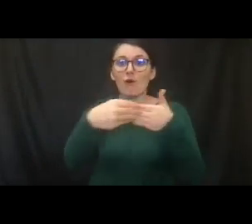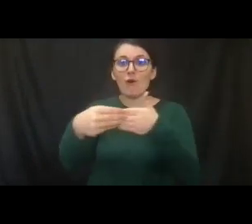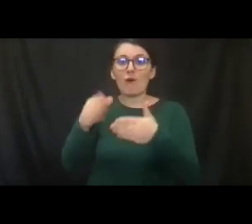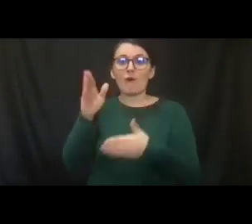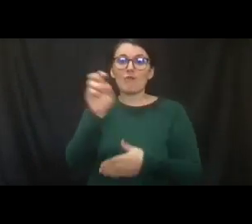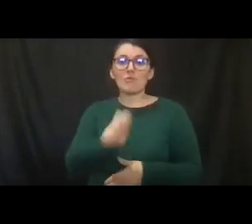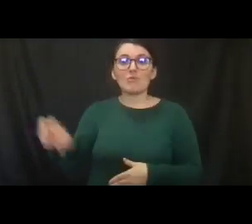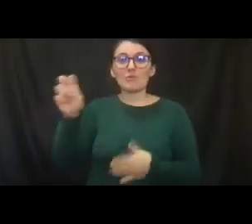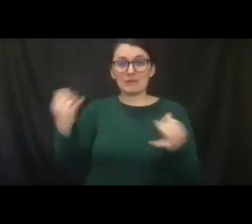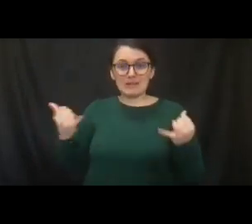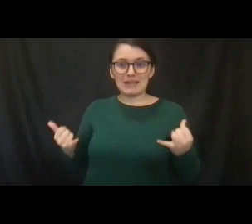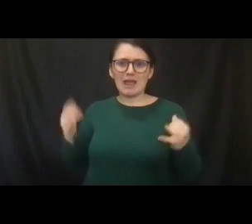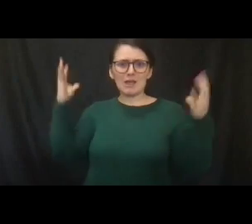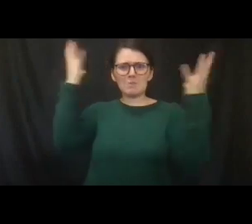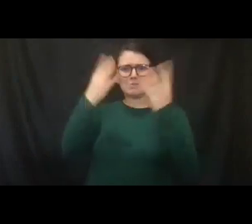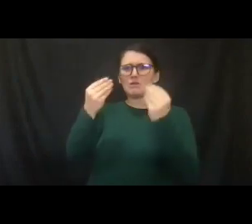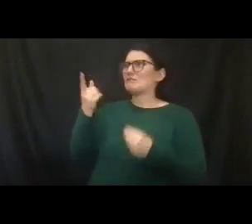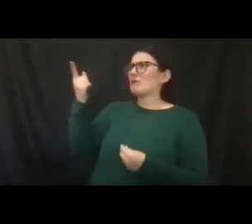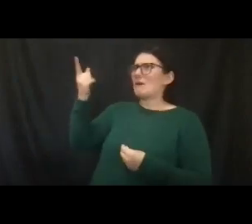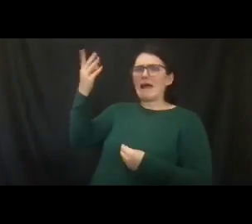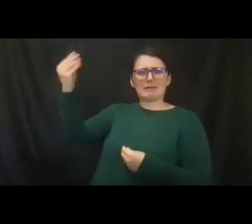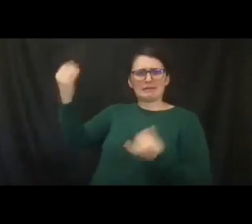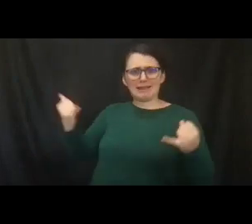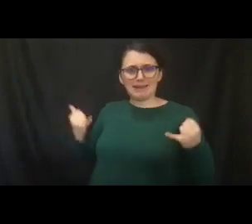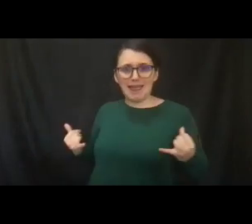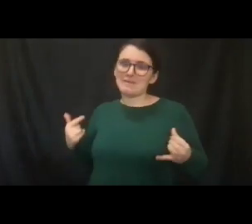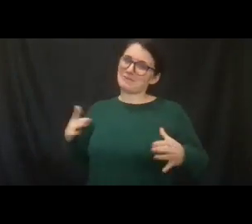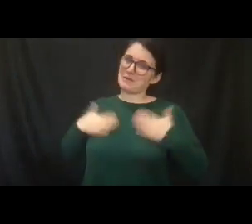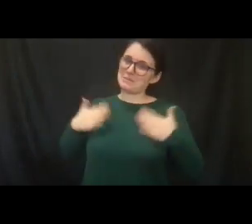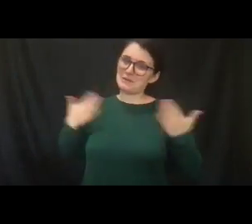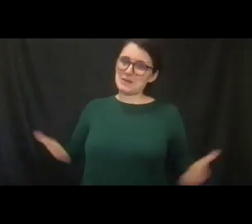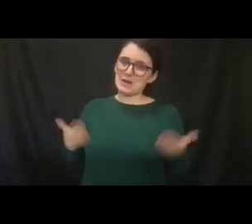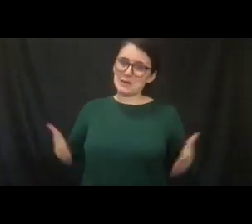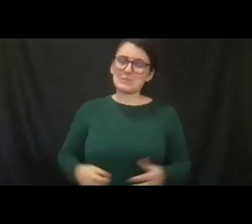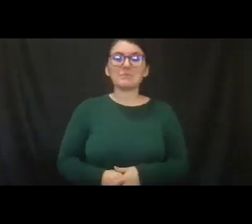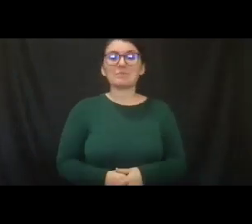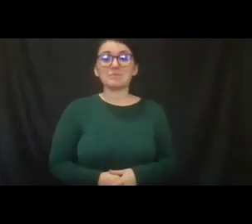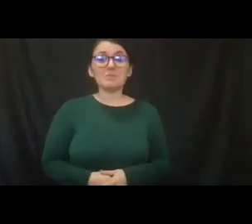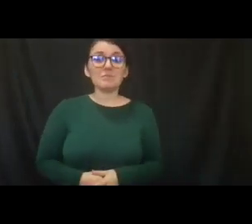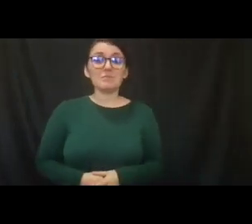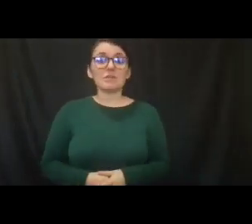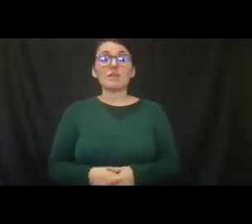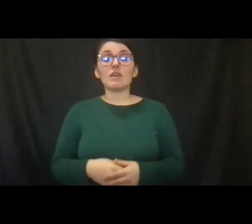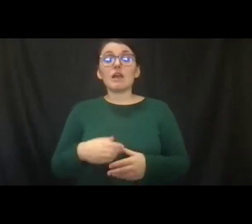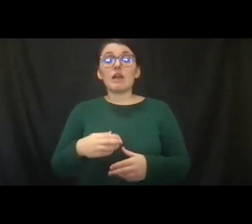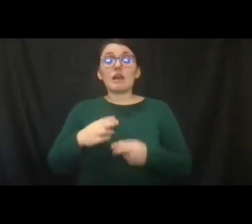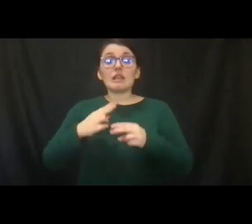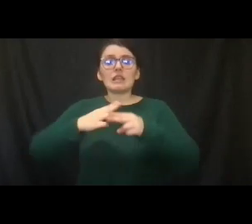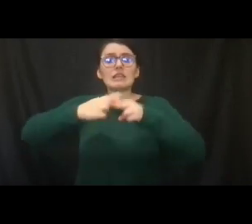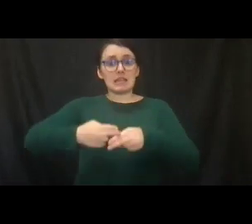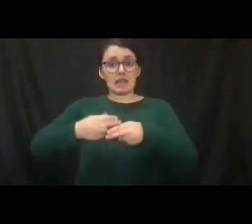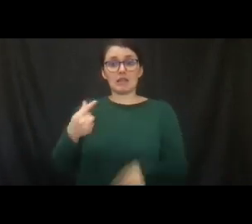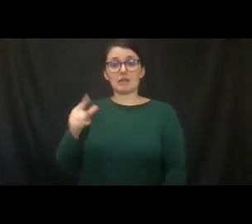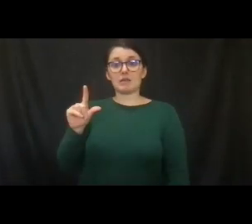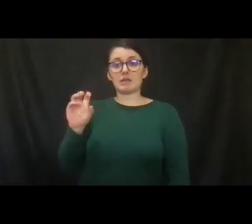day outside, so we are happy to be here. We are here at the Glenwood transfer station. This